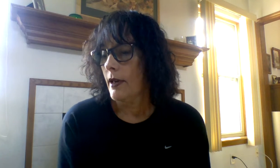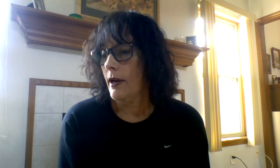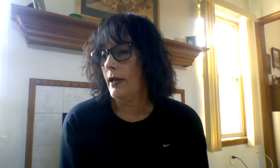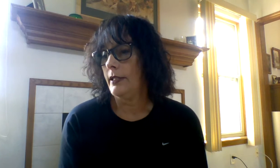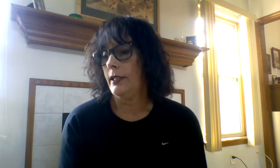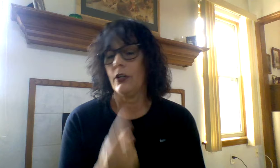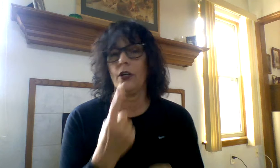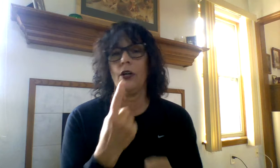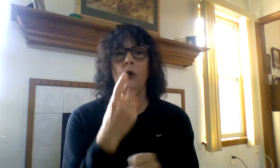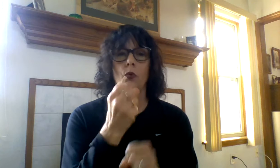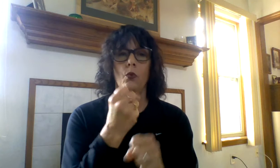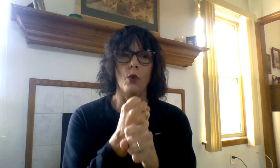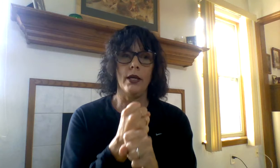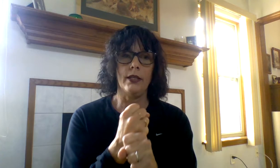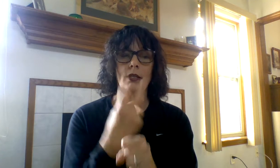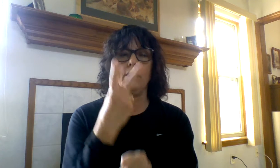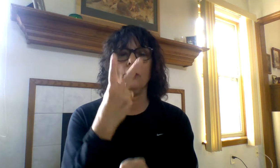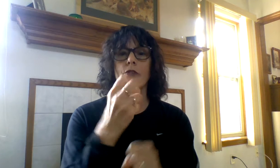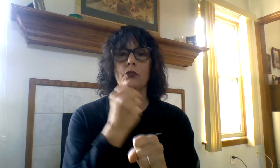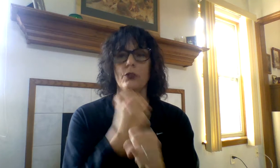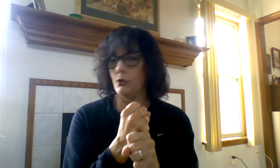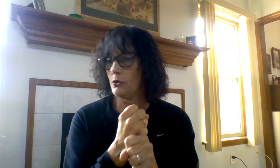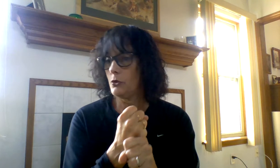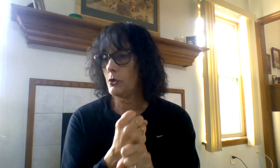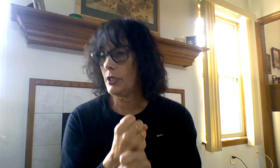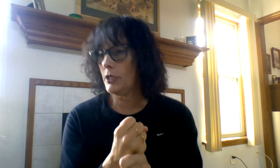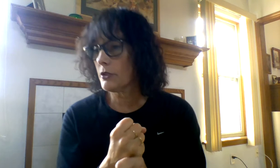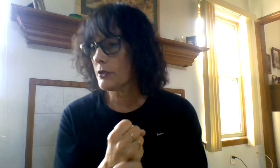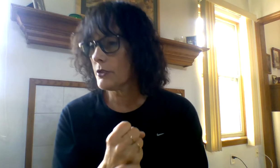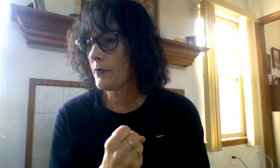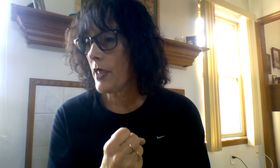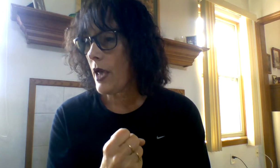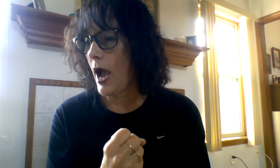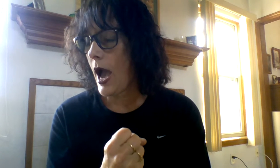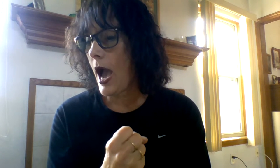A year. 1 year, 2 years.